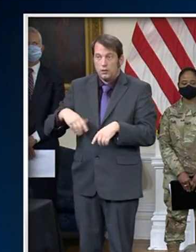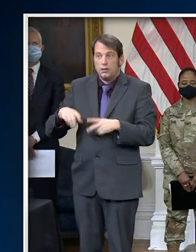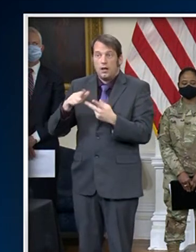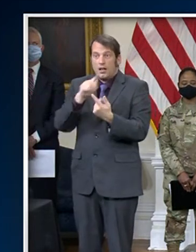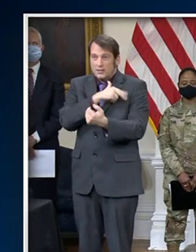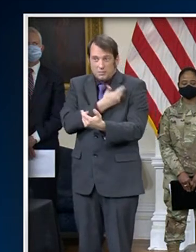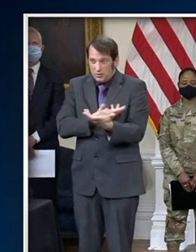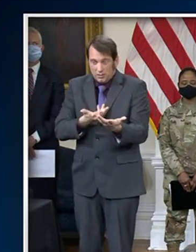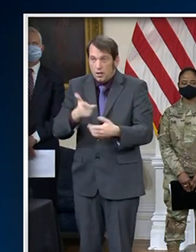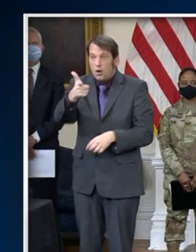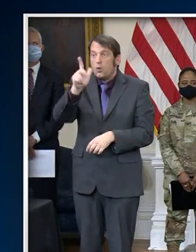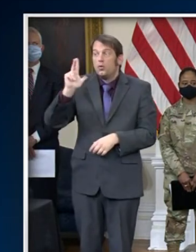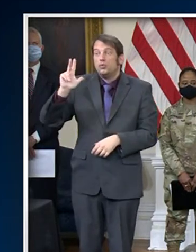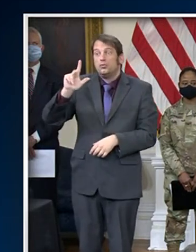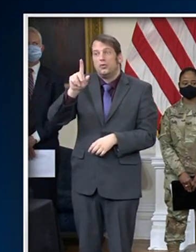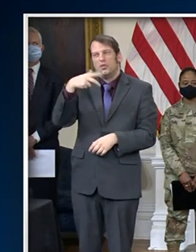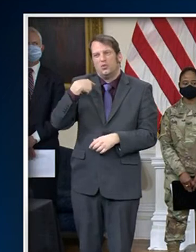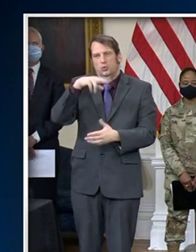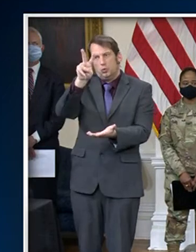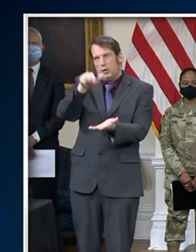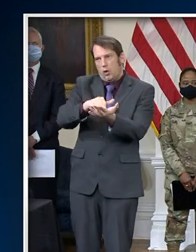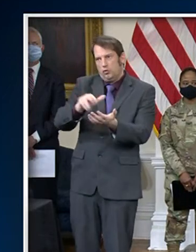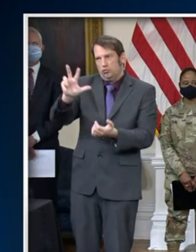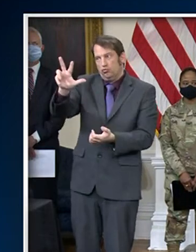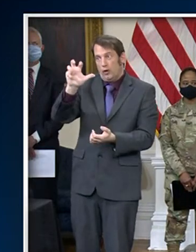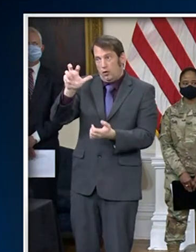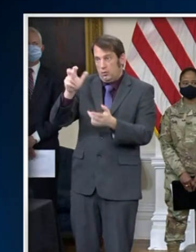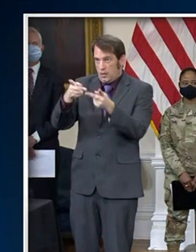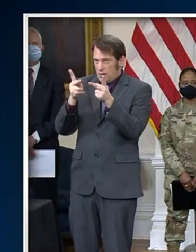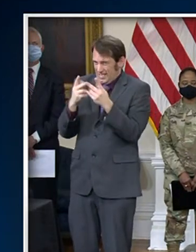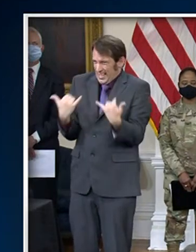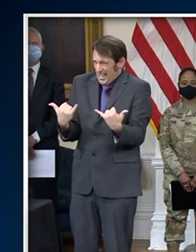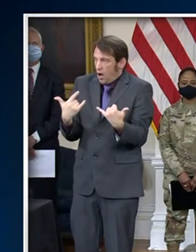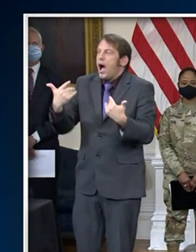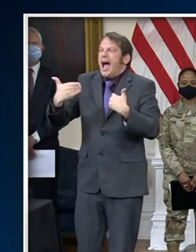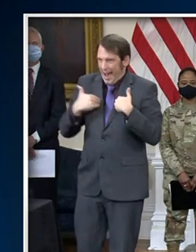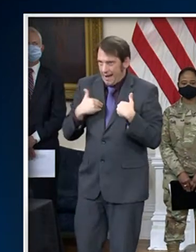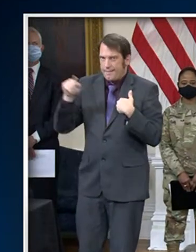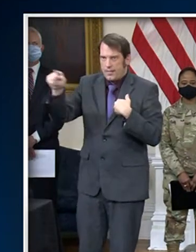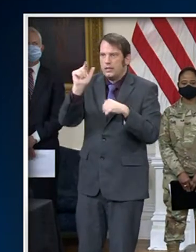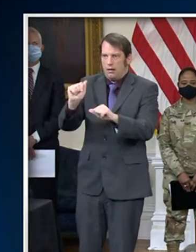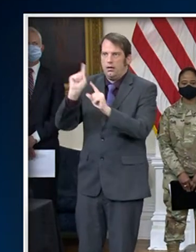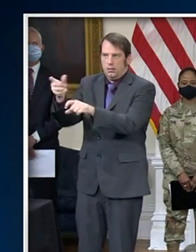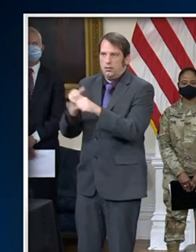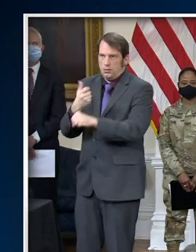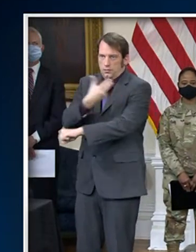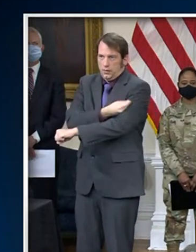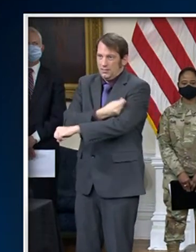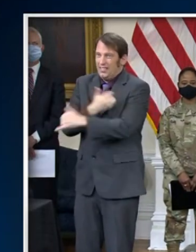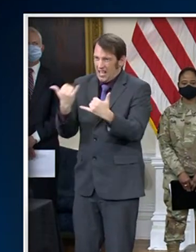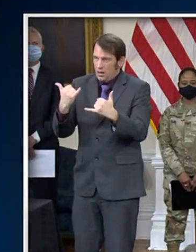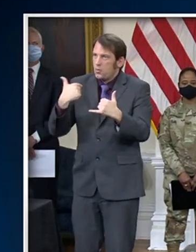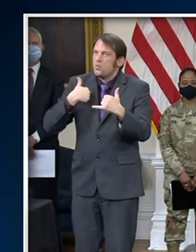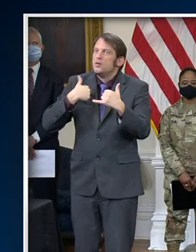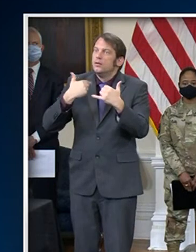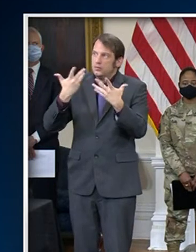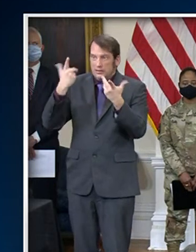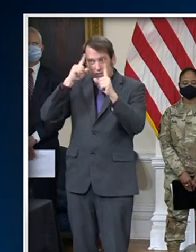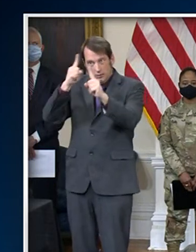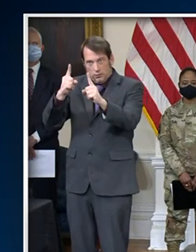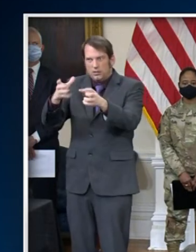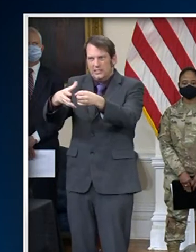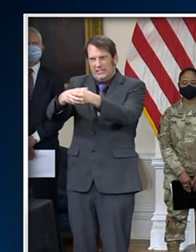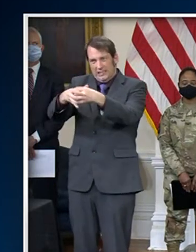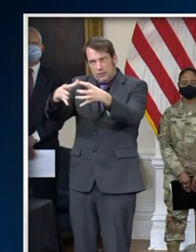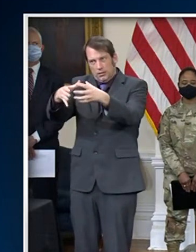of distribution. As a result, Maryland increased the number of vaccines administered